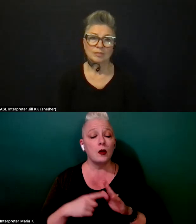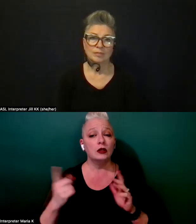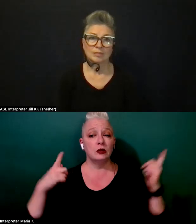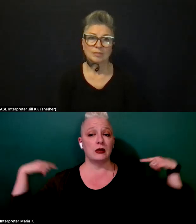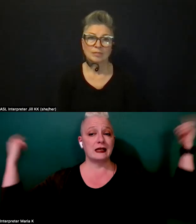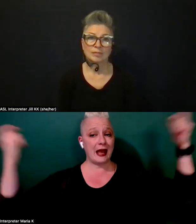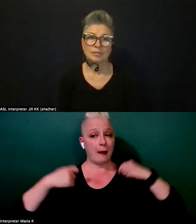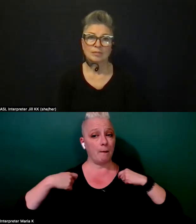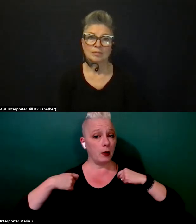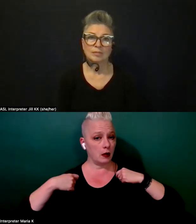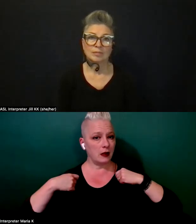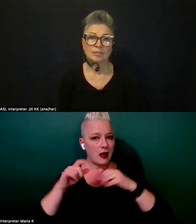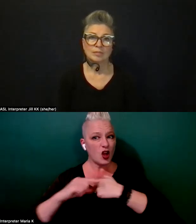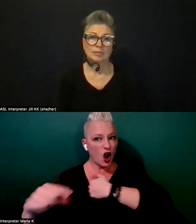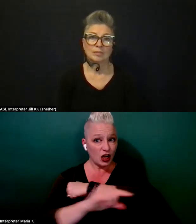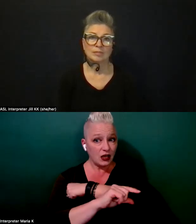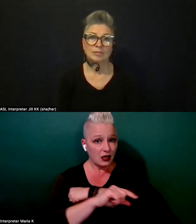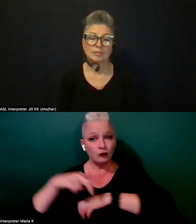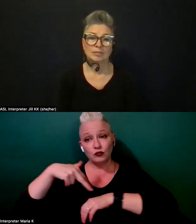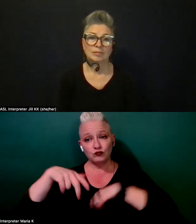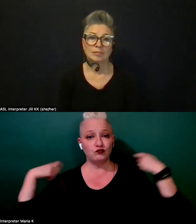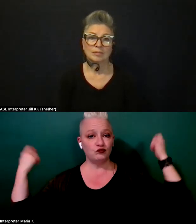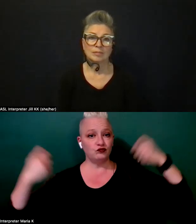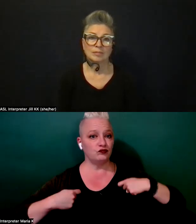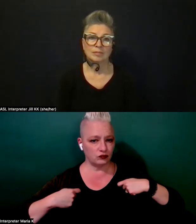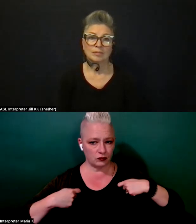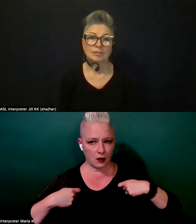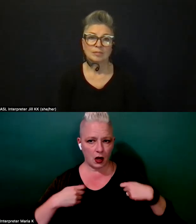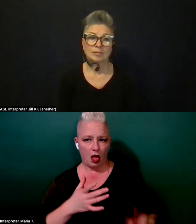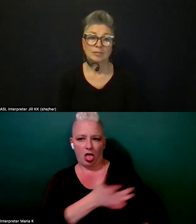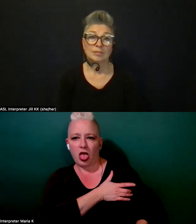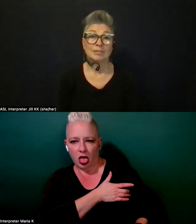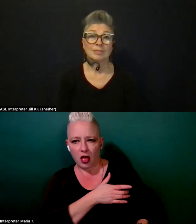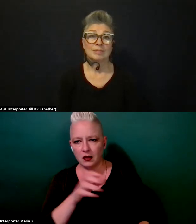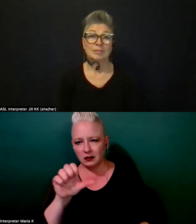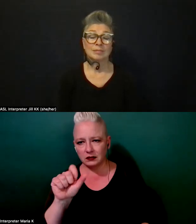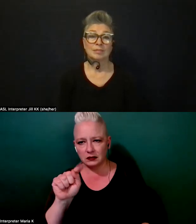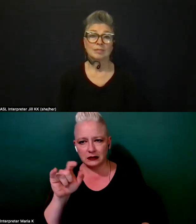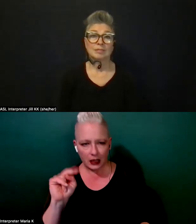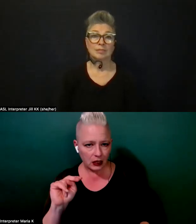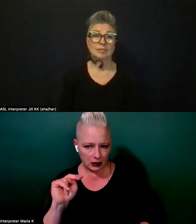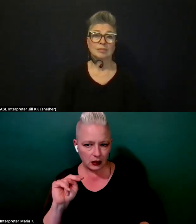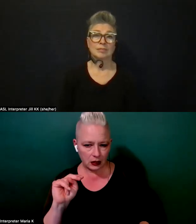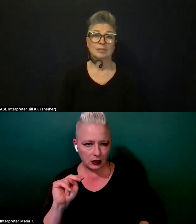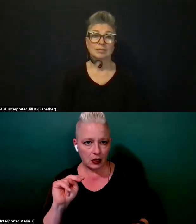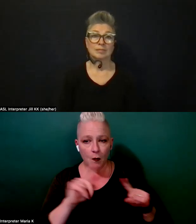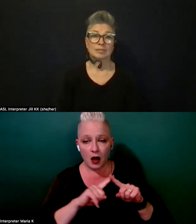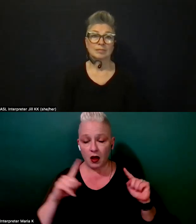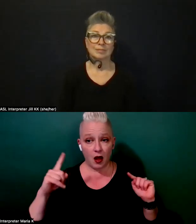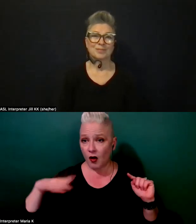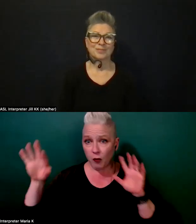wears in the garden, and there was this big stain on it. And but other than that, it was like